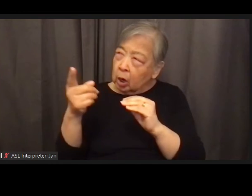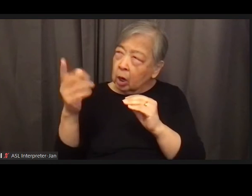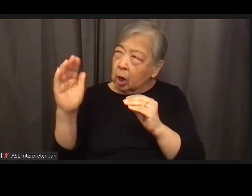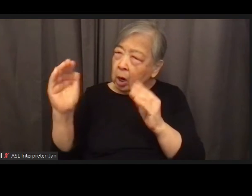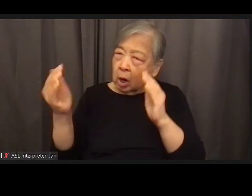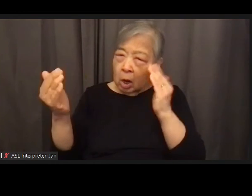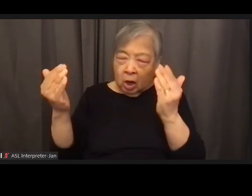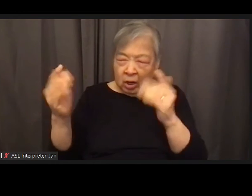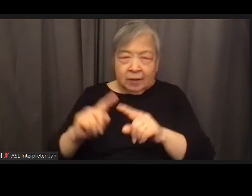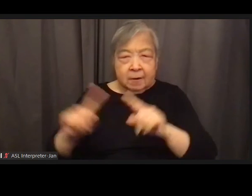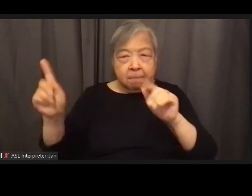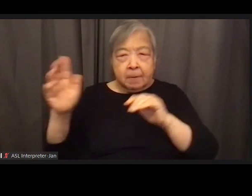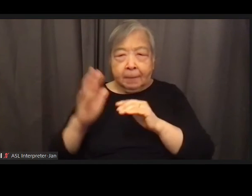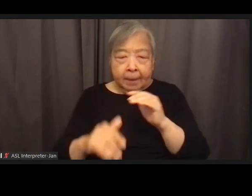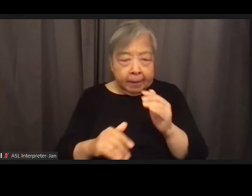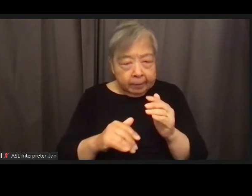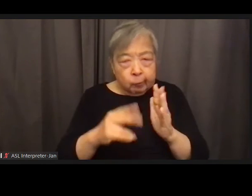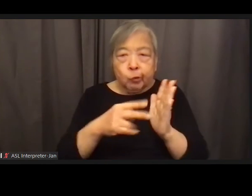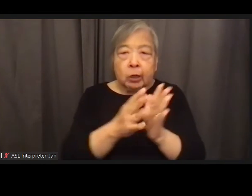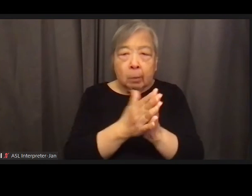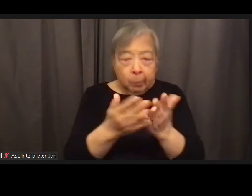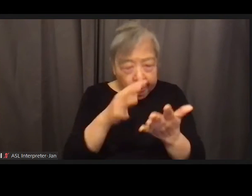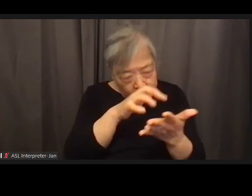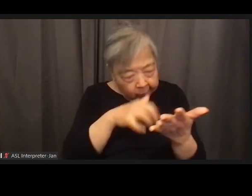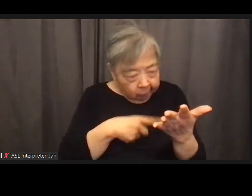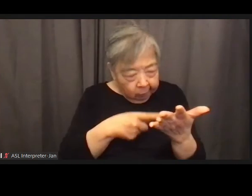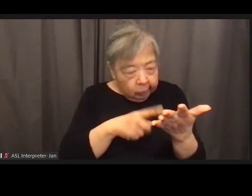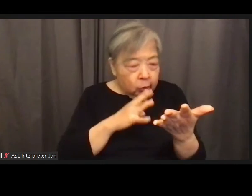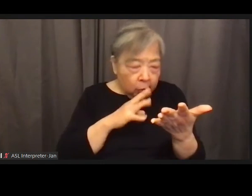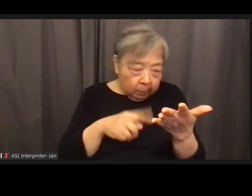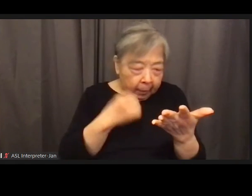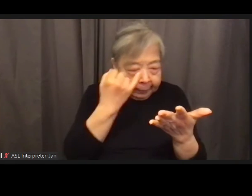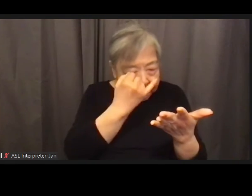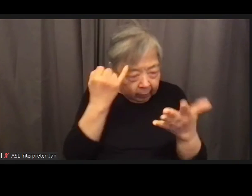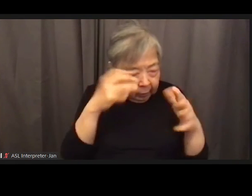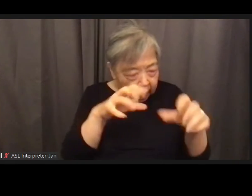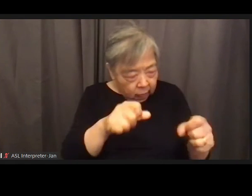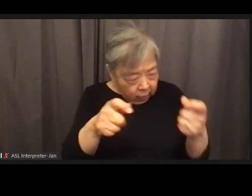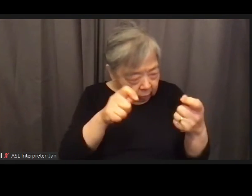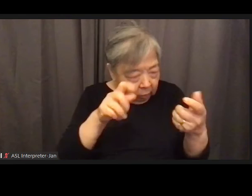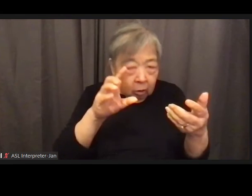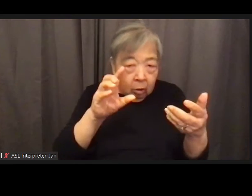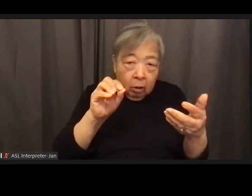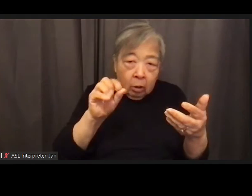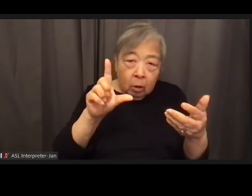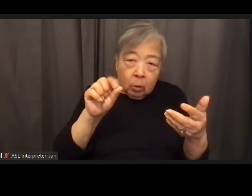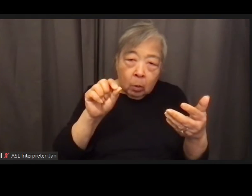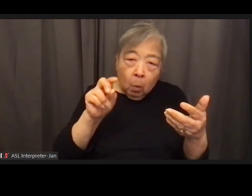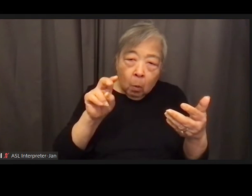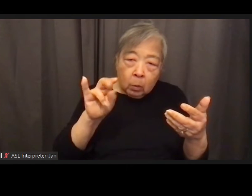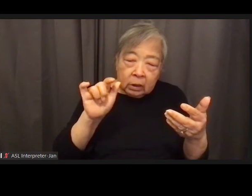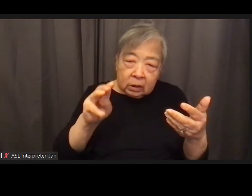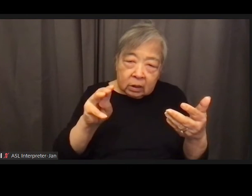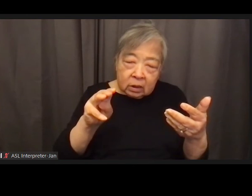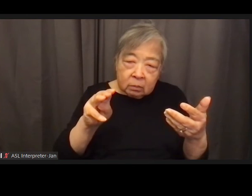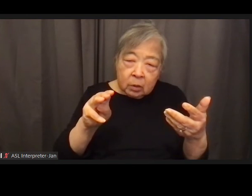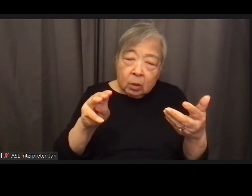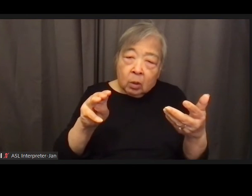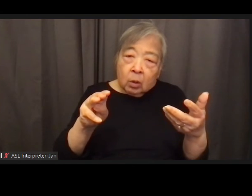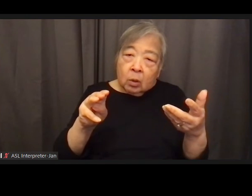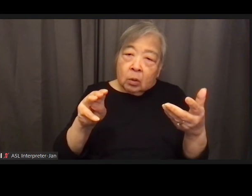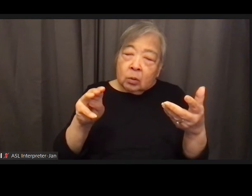say, Italian colonialism. So there is a kind of density that's not in the films.